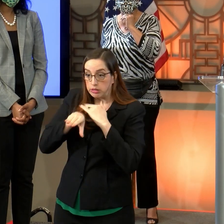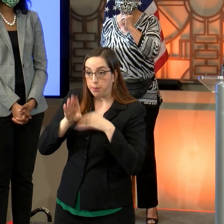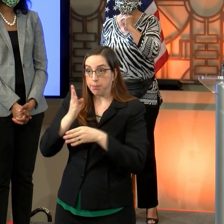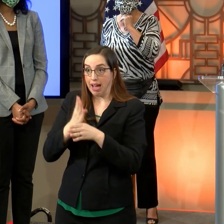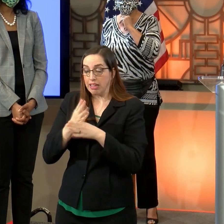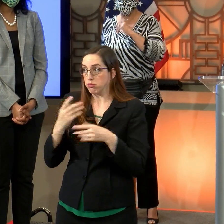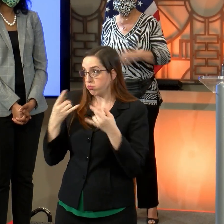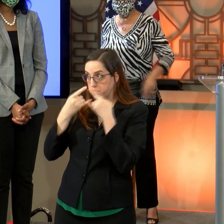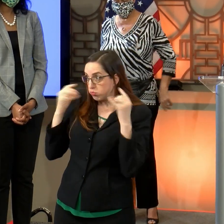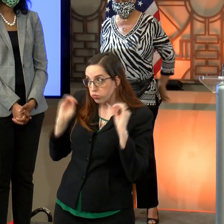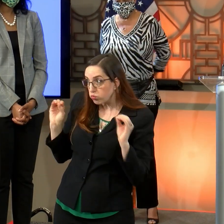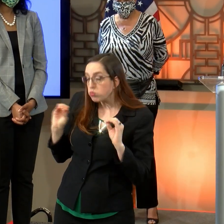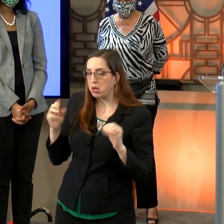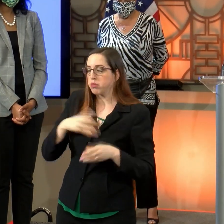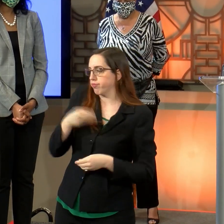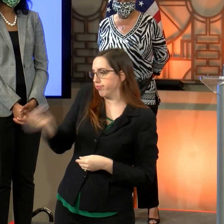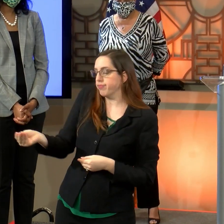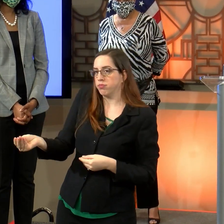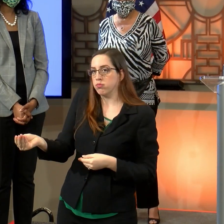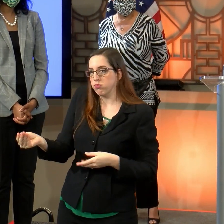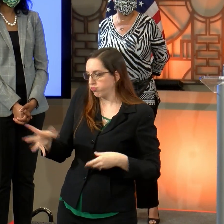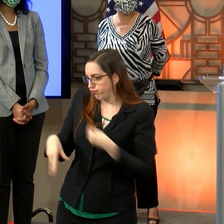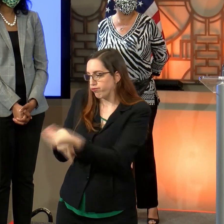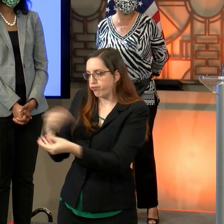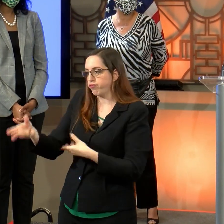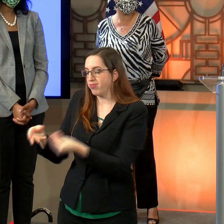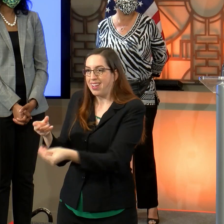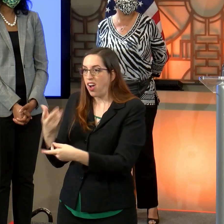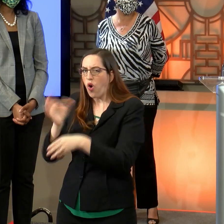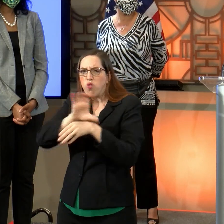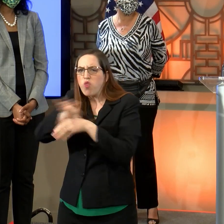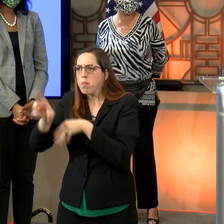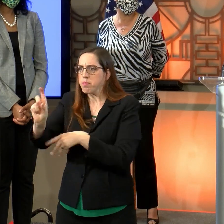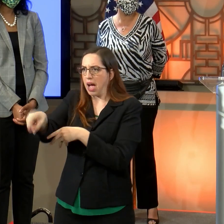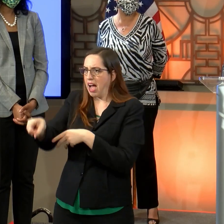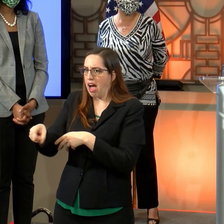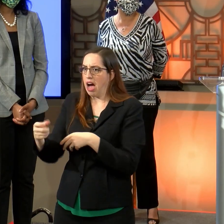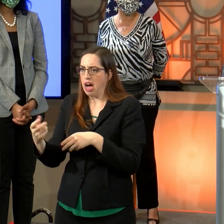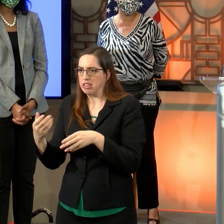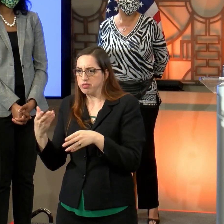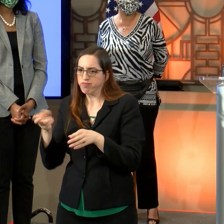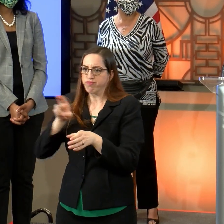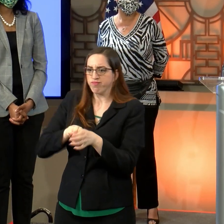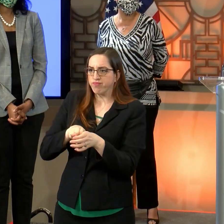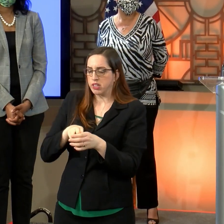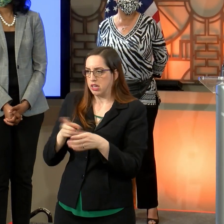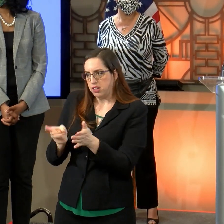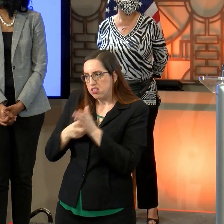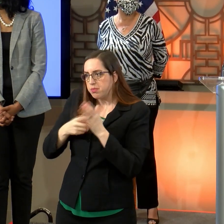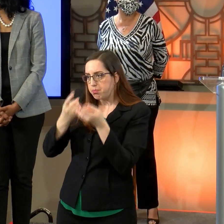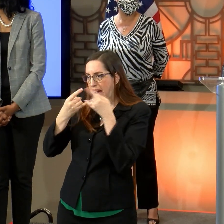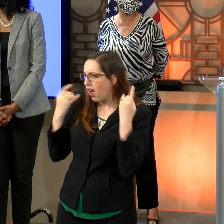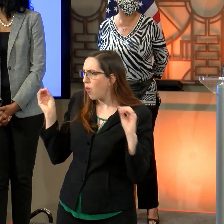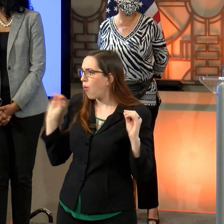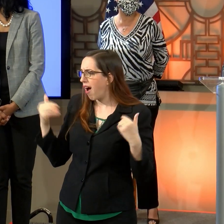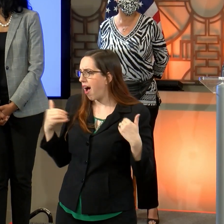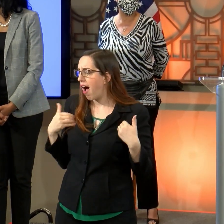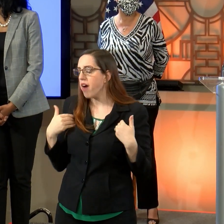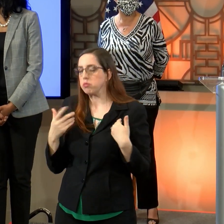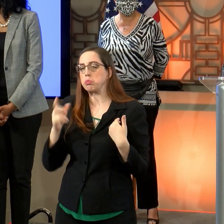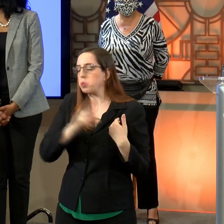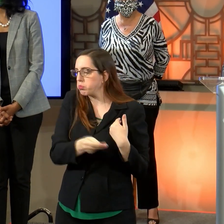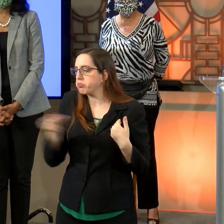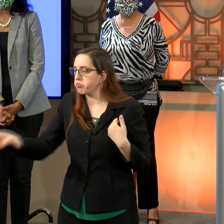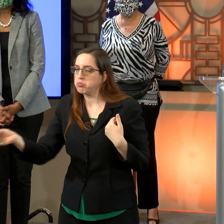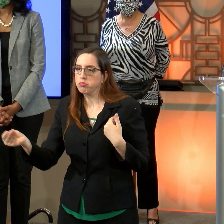have one. Because it's not fair, obviously, to force people to ride masks unless, if they don't have one, you can provide one. So we're